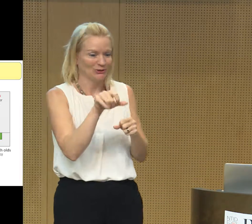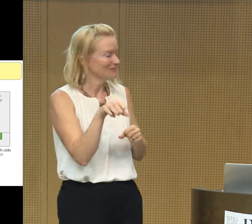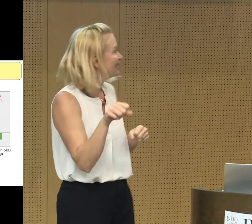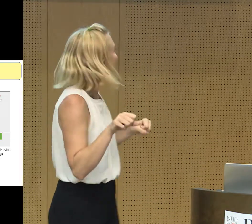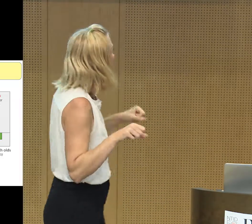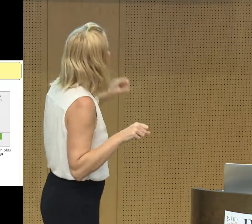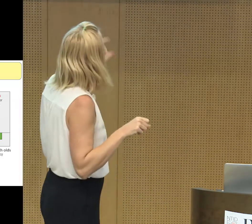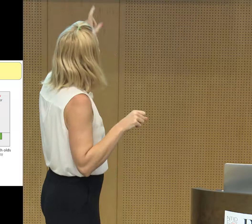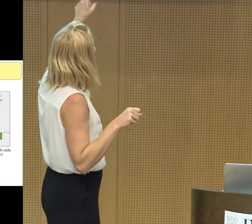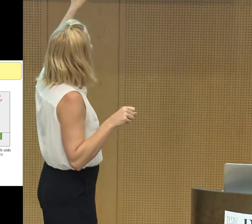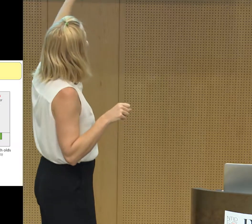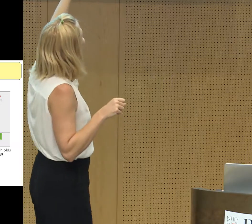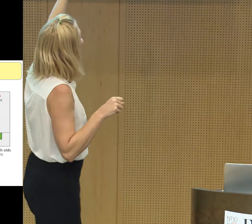Oh yes, the ages too are important.